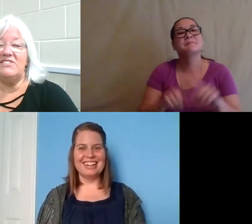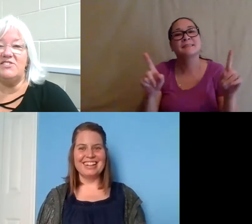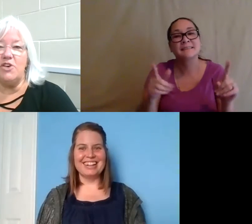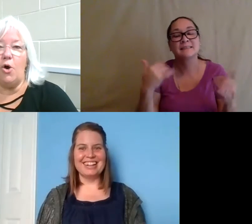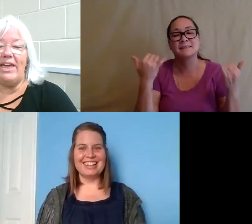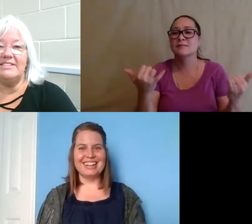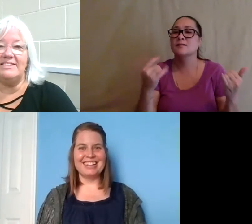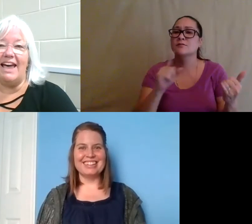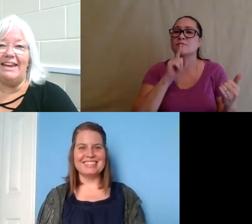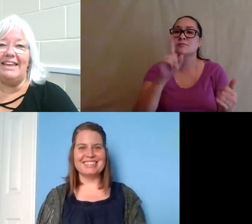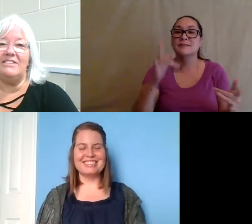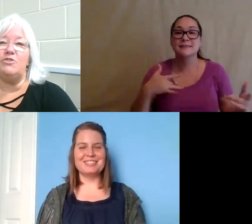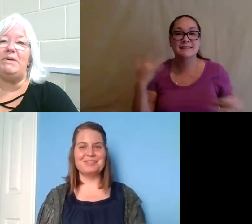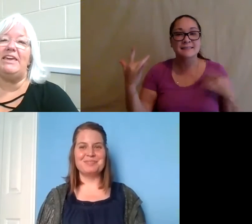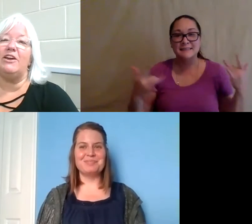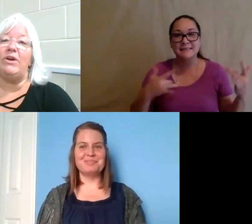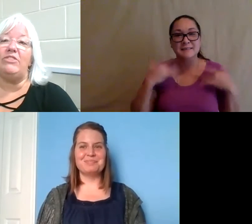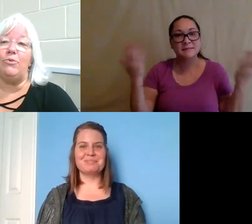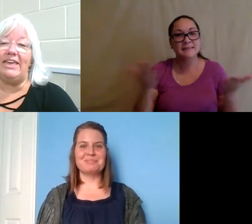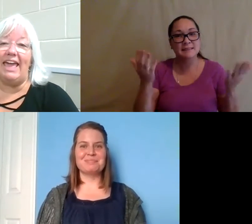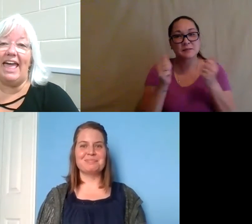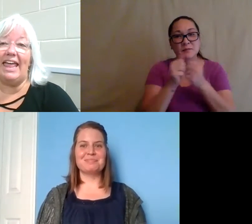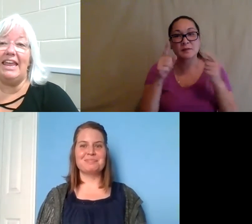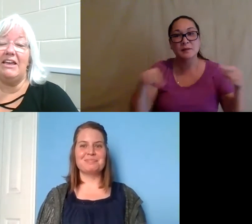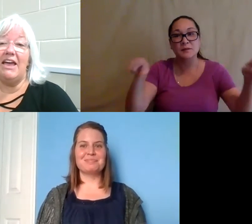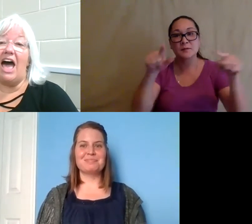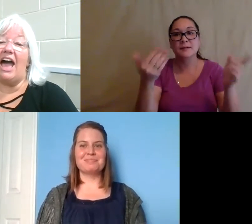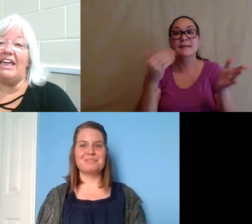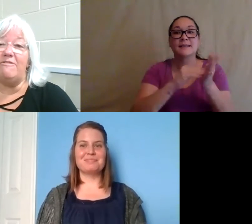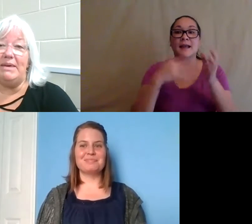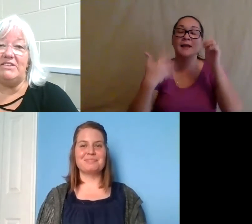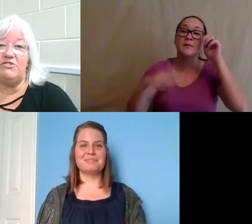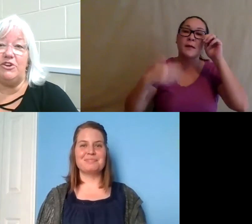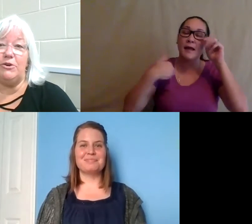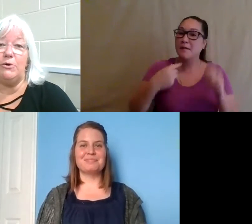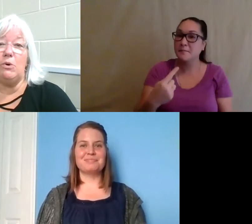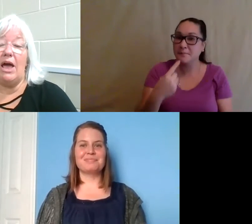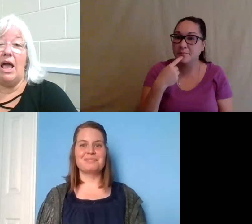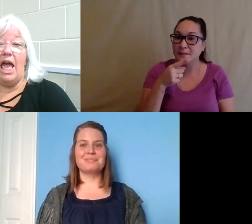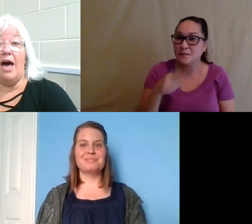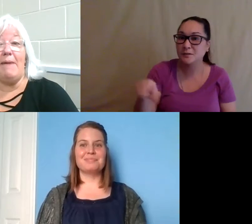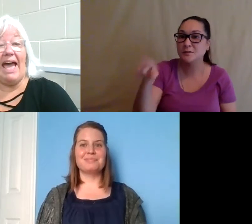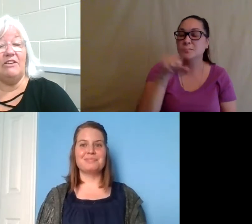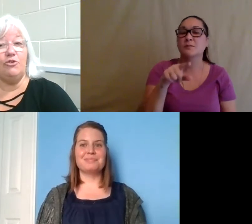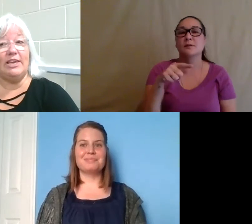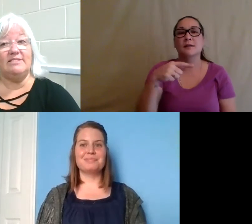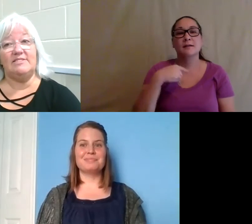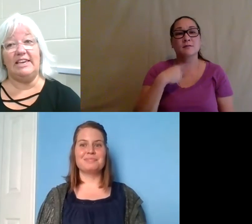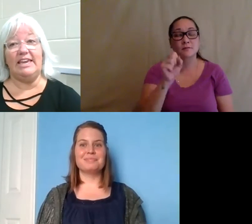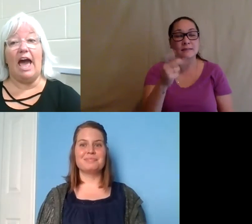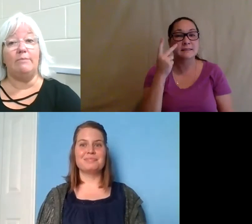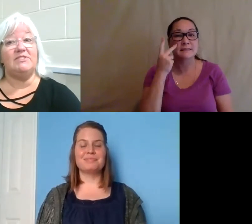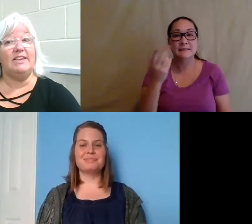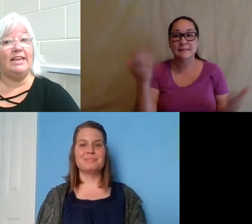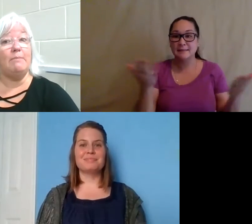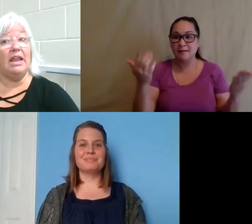It is so exciting to be here with you again. I have missed you. As you can